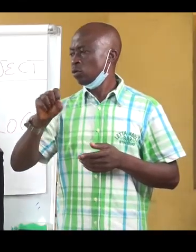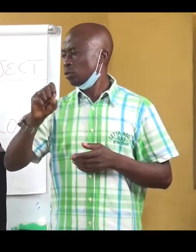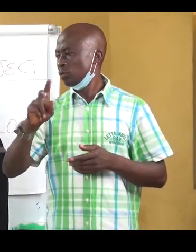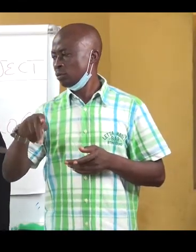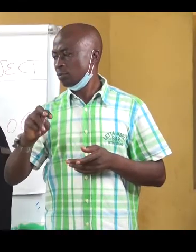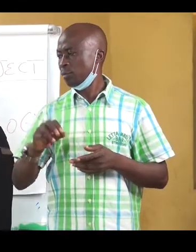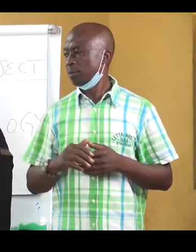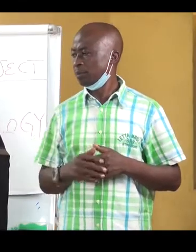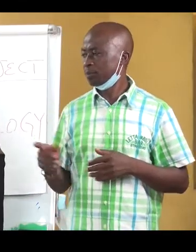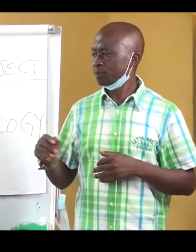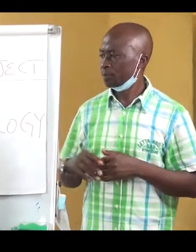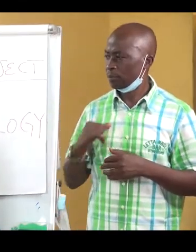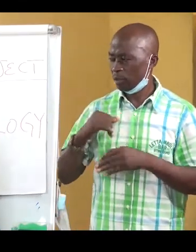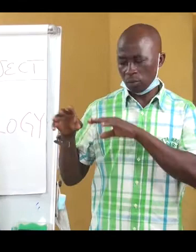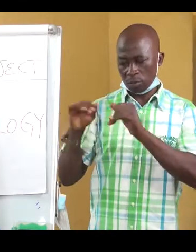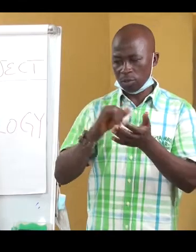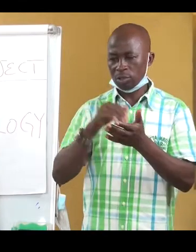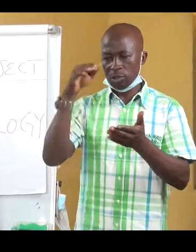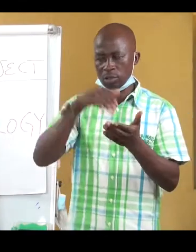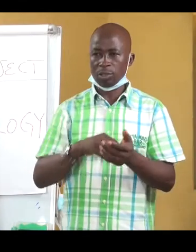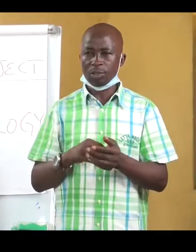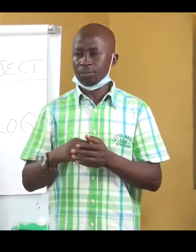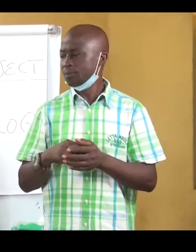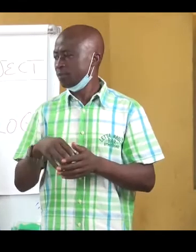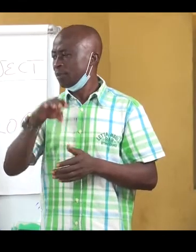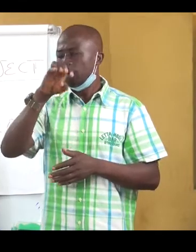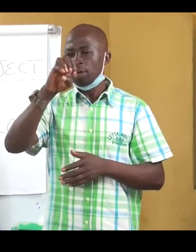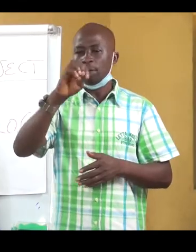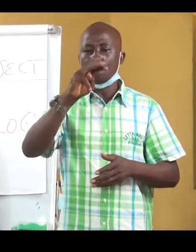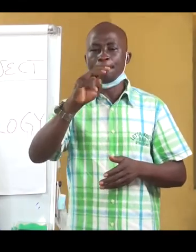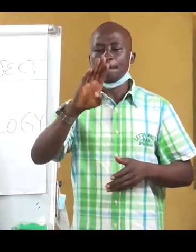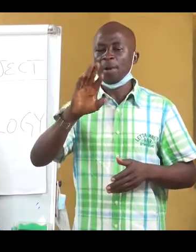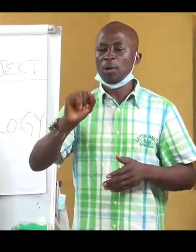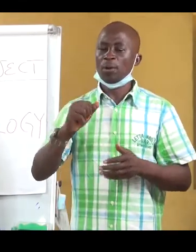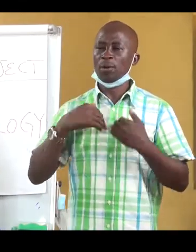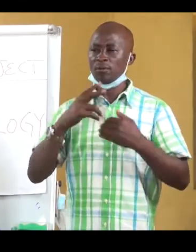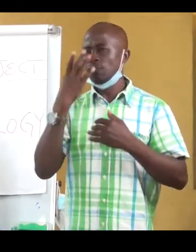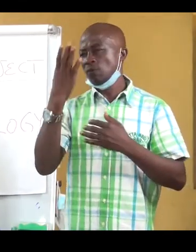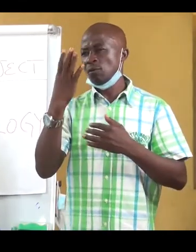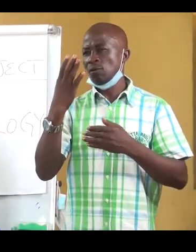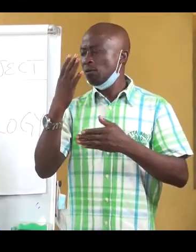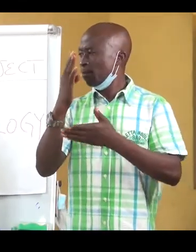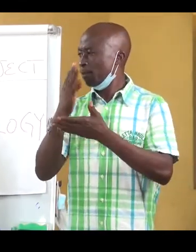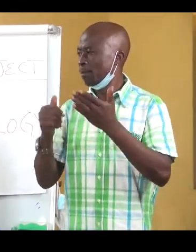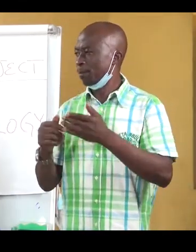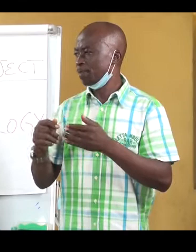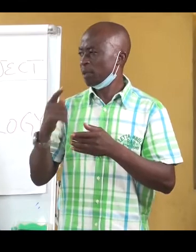take it again. An embryo has four parts. The plumule, which grows to become the shoot system. The